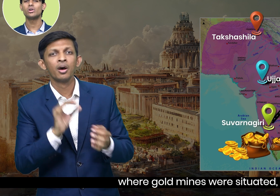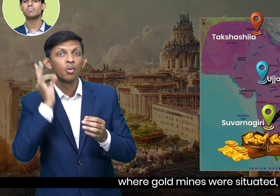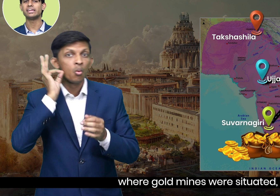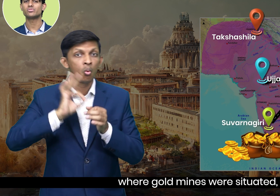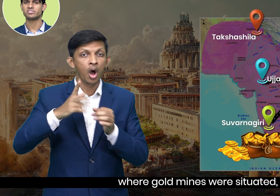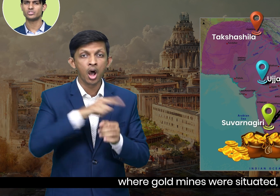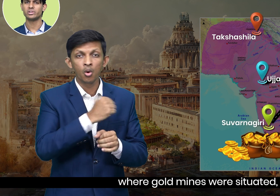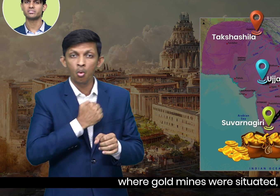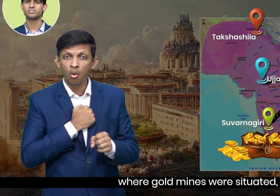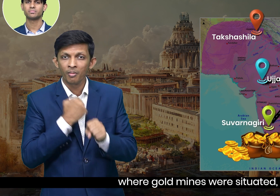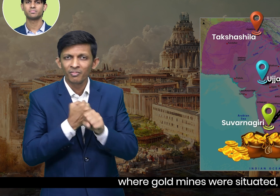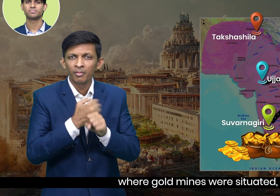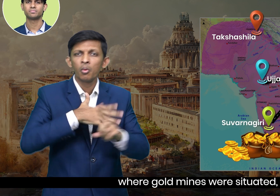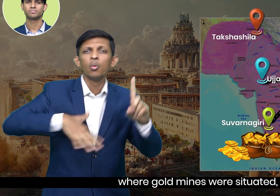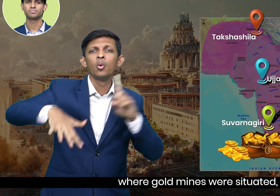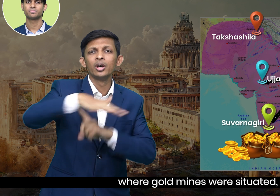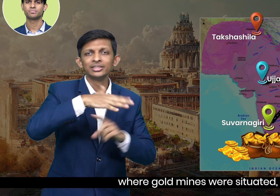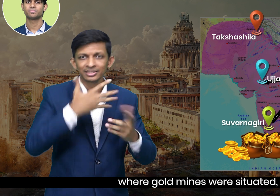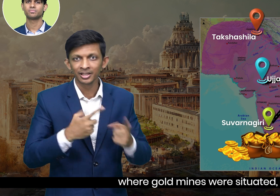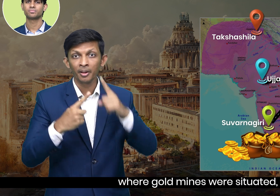where gold mines were situated,